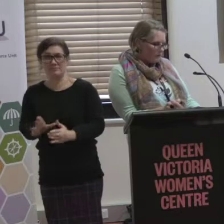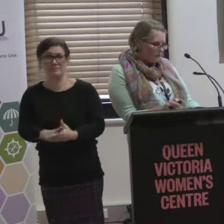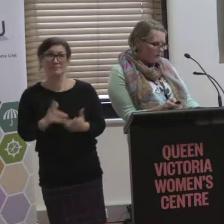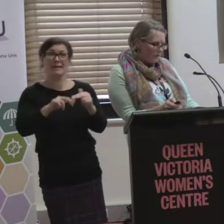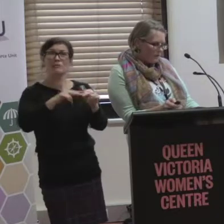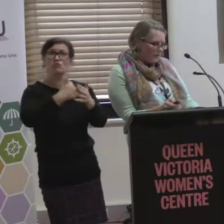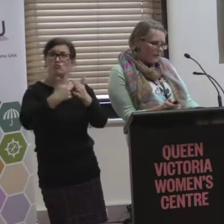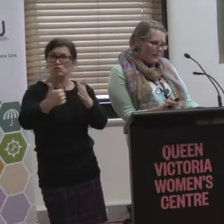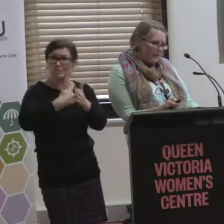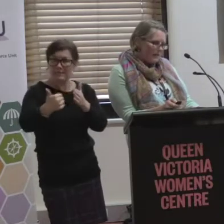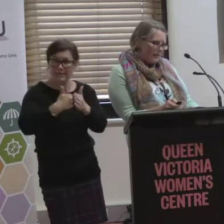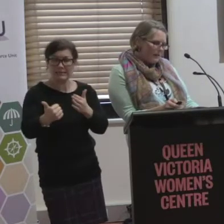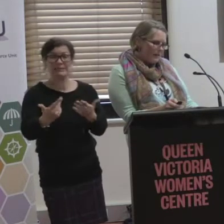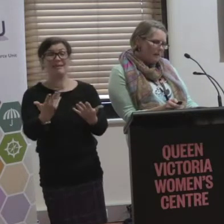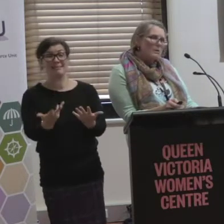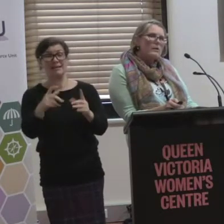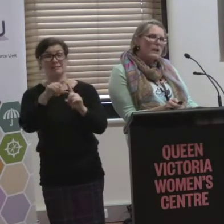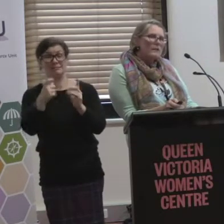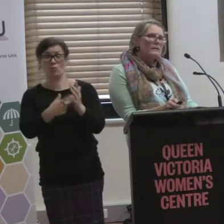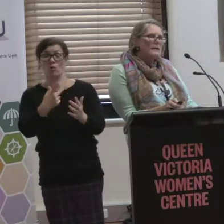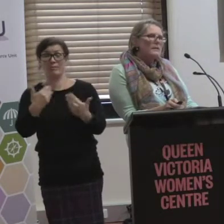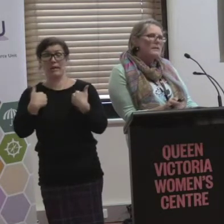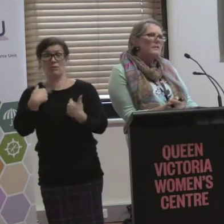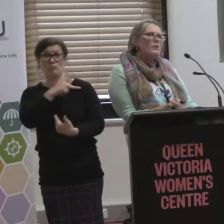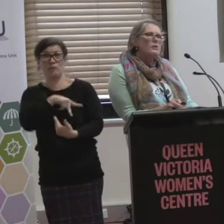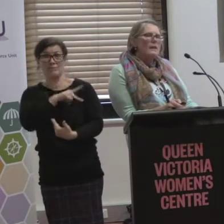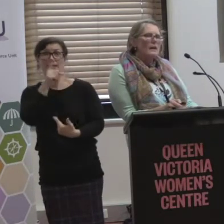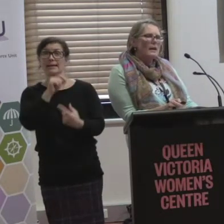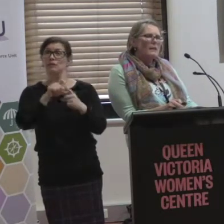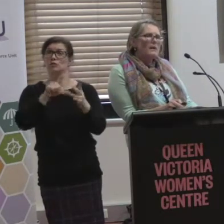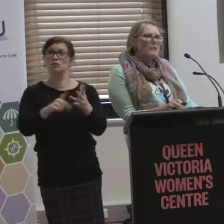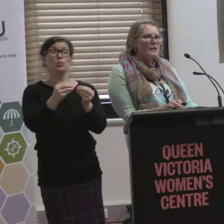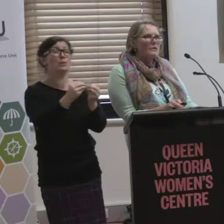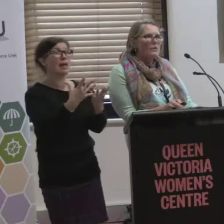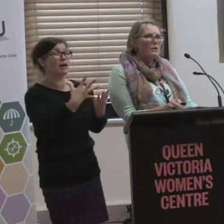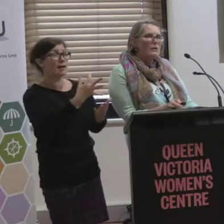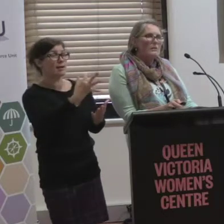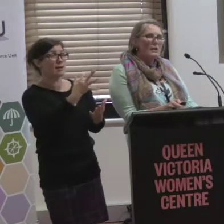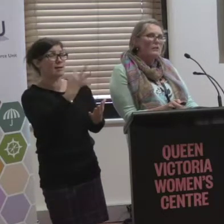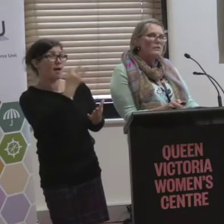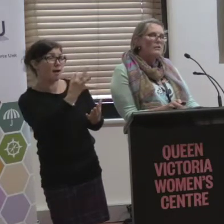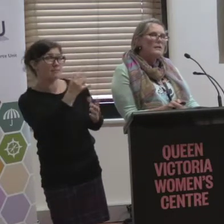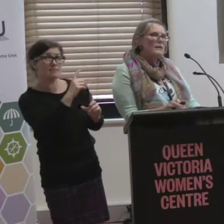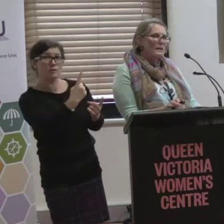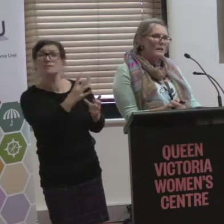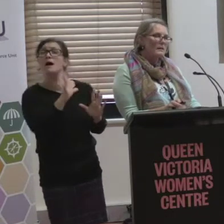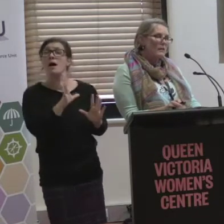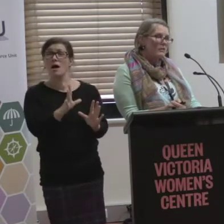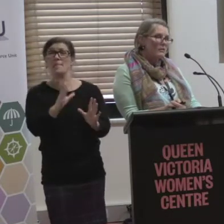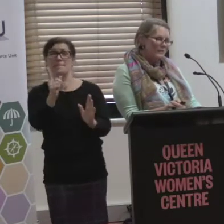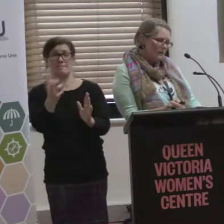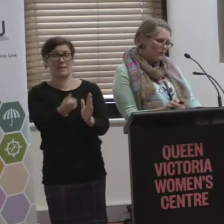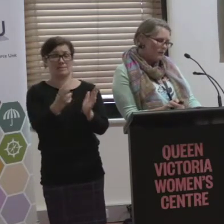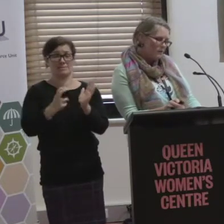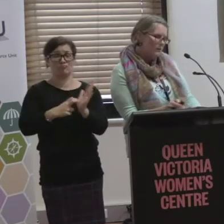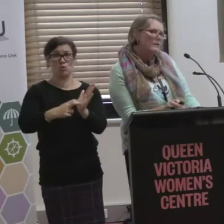health practitioner can undertake that treatment without consent as long as they meet their recording obligations in the